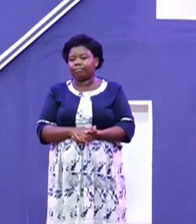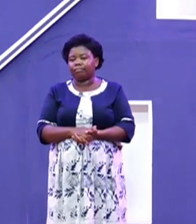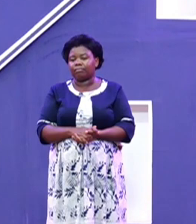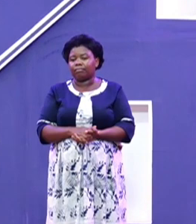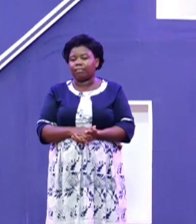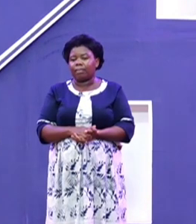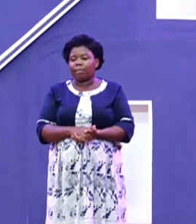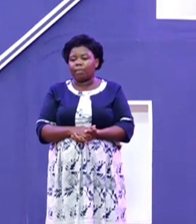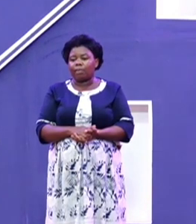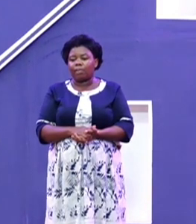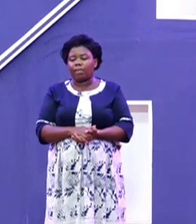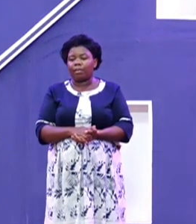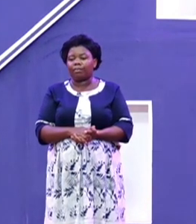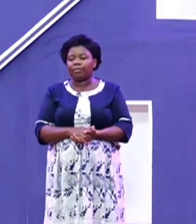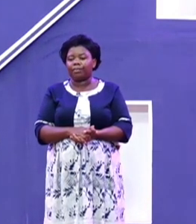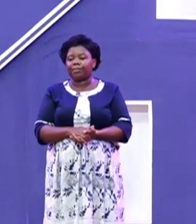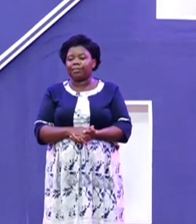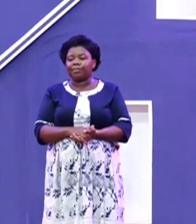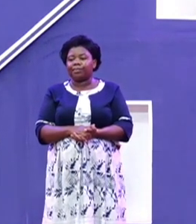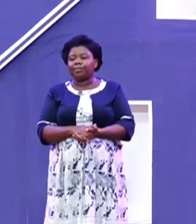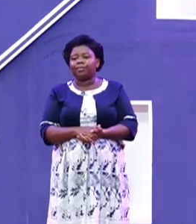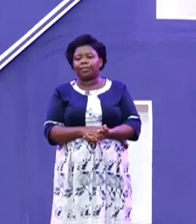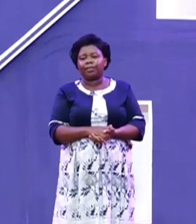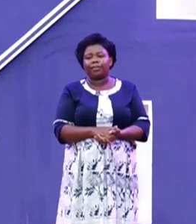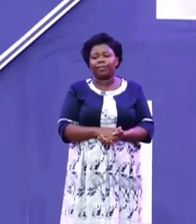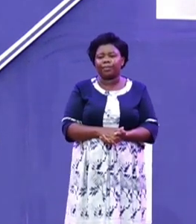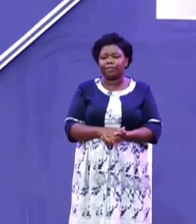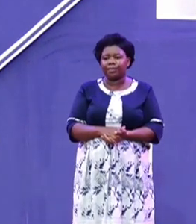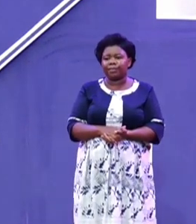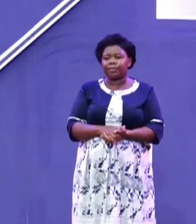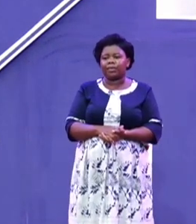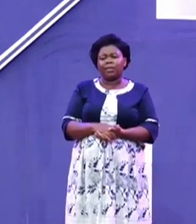he or she was supposed to be born with two arms.